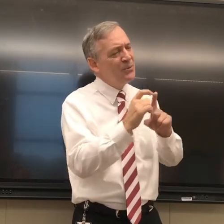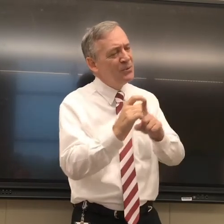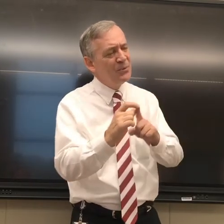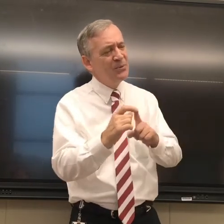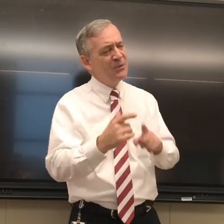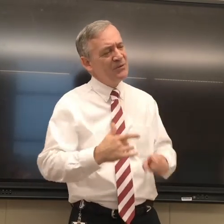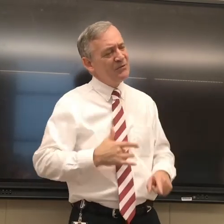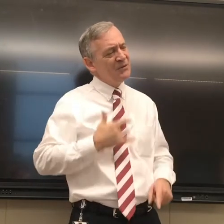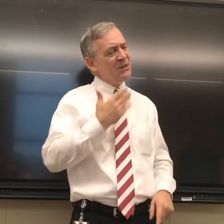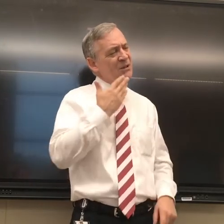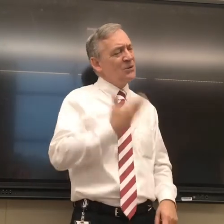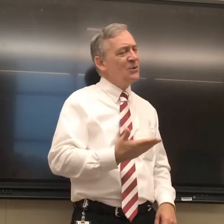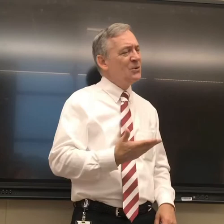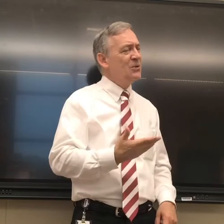Soothing, quiet.